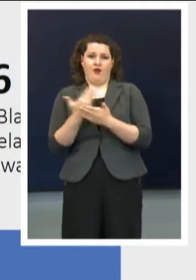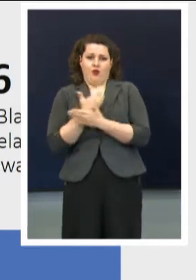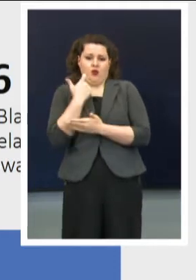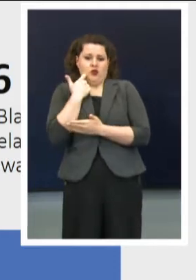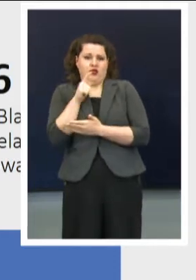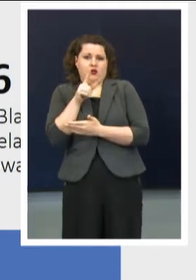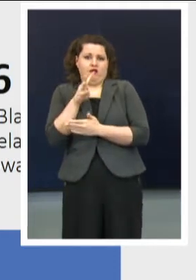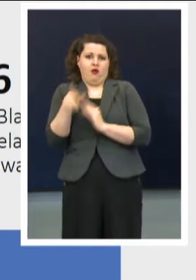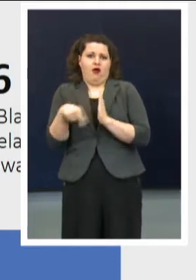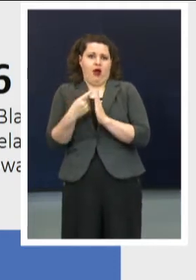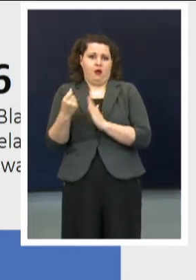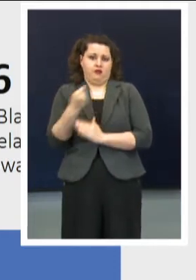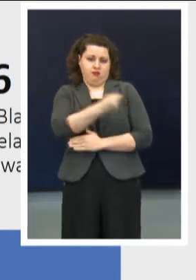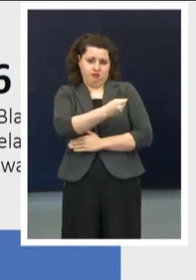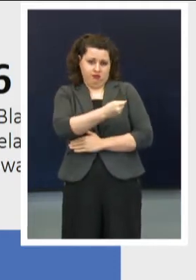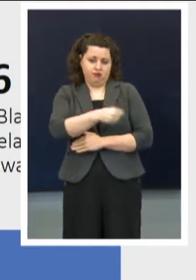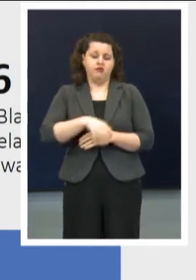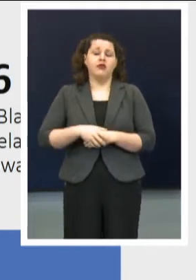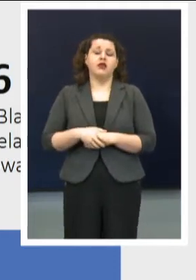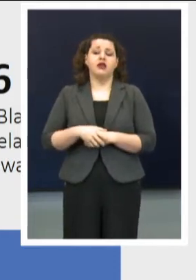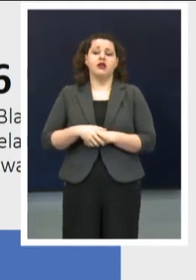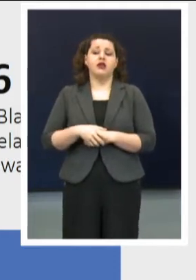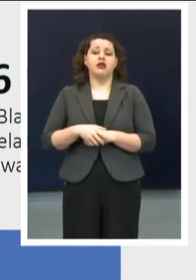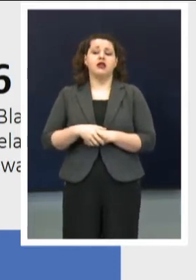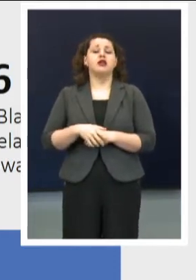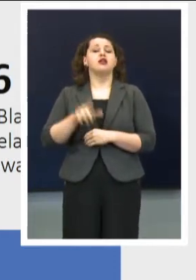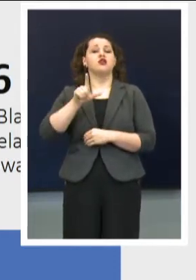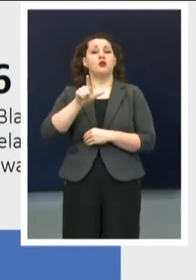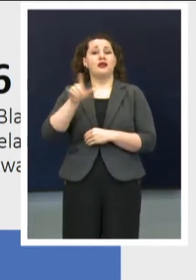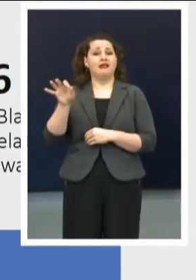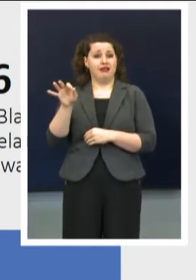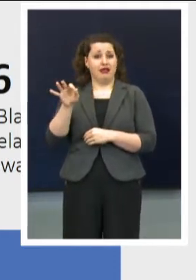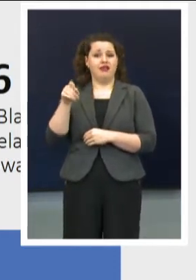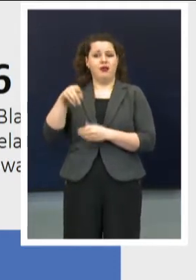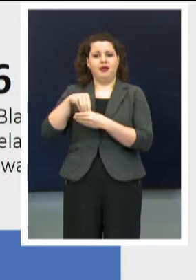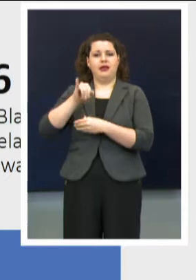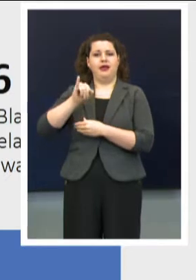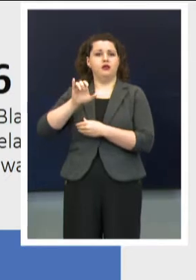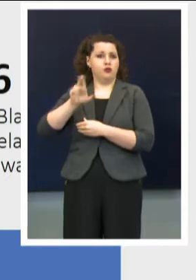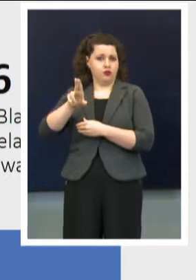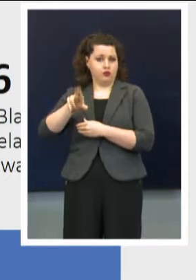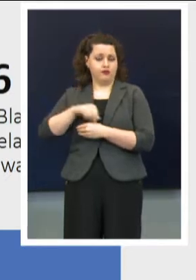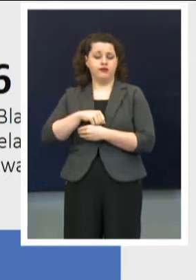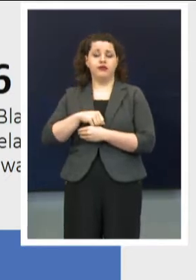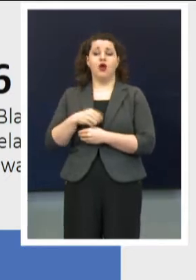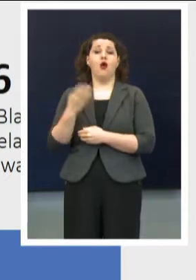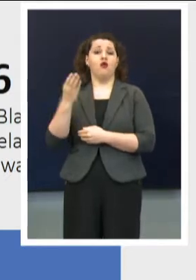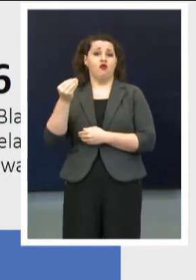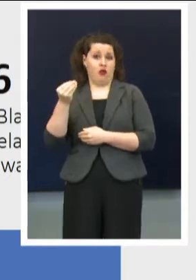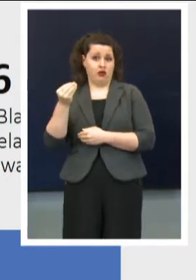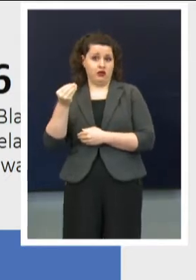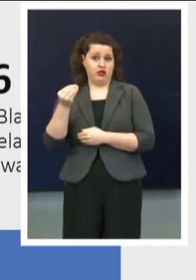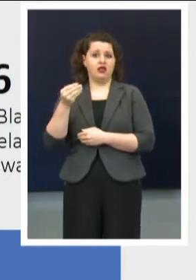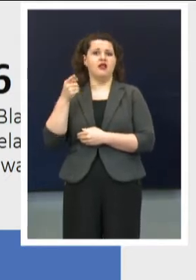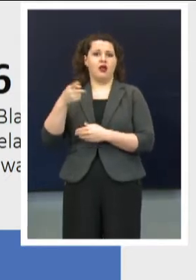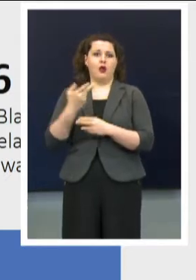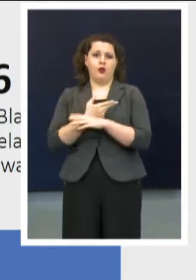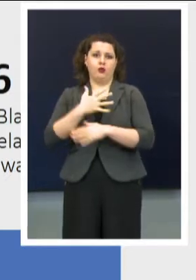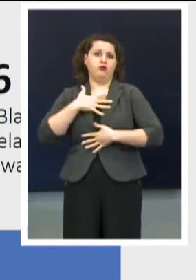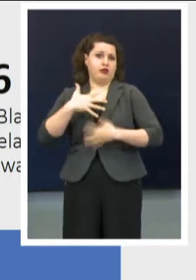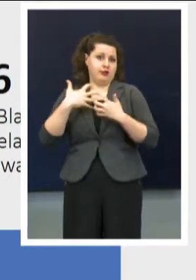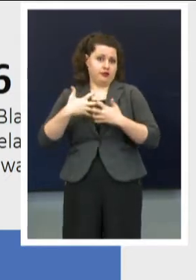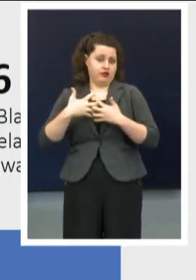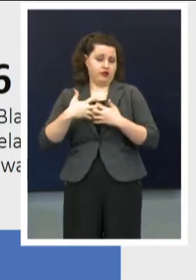patients were admitted in the last 24 hours. 29 were in ICUs, 14 were on